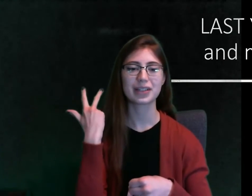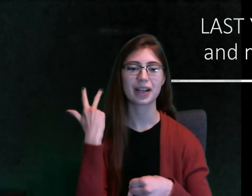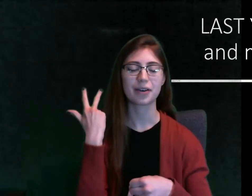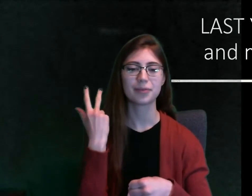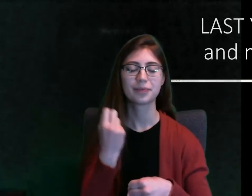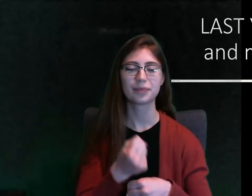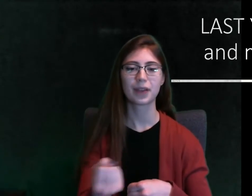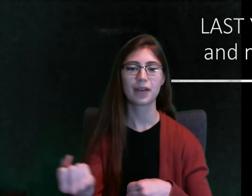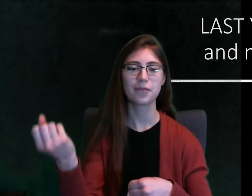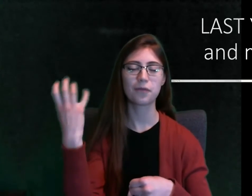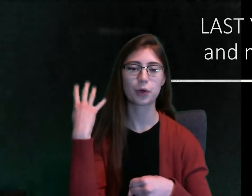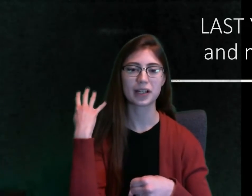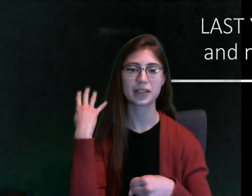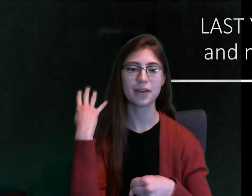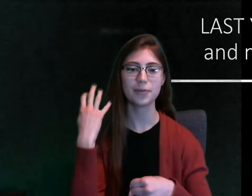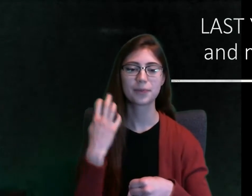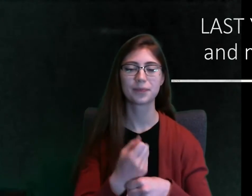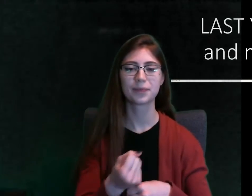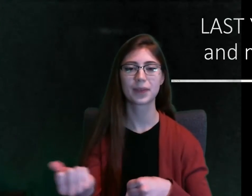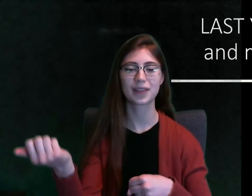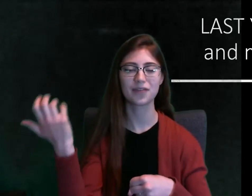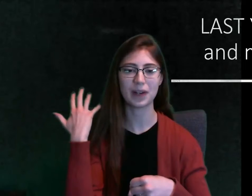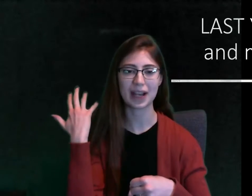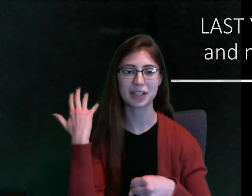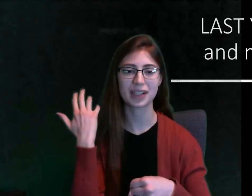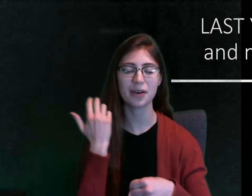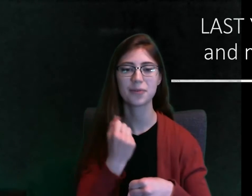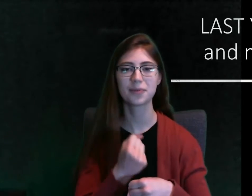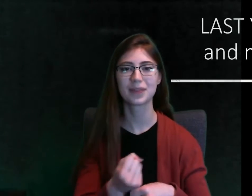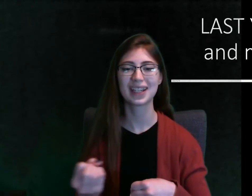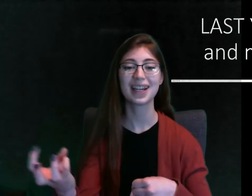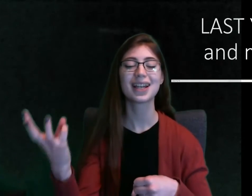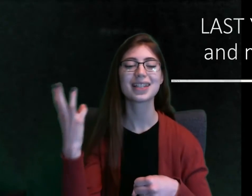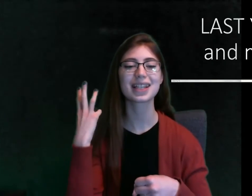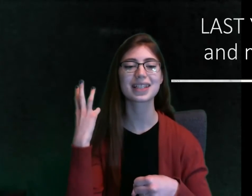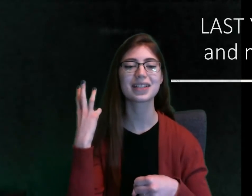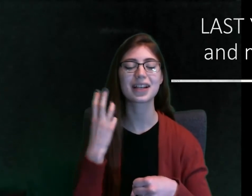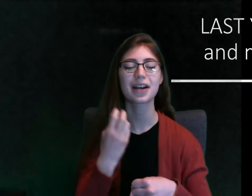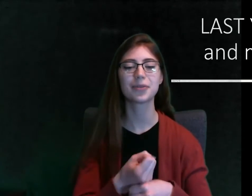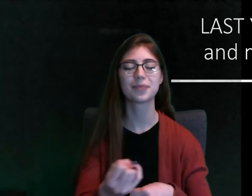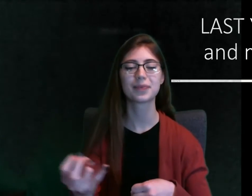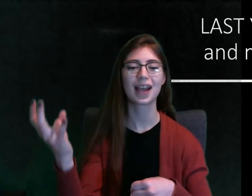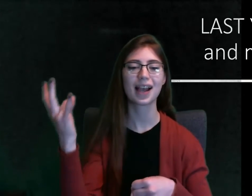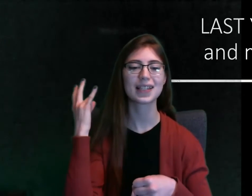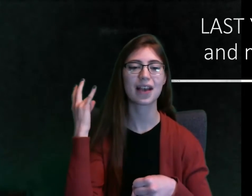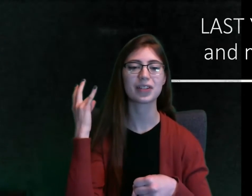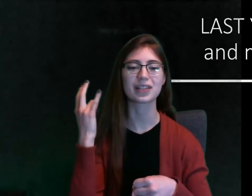ago, 4 years ago, 5 years ago, 6 years ago, 7 years